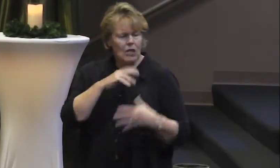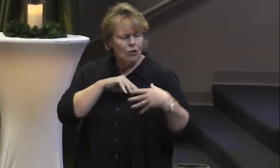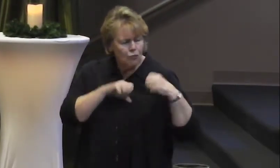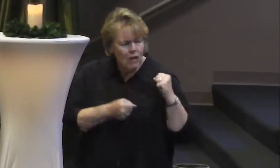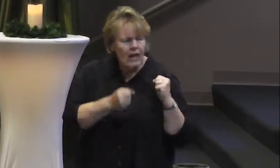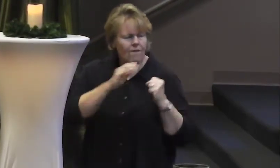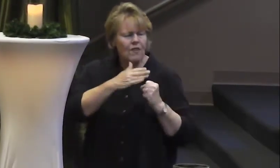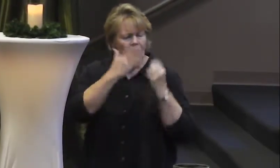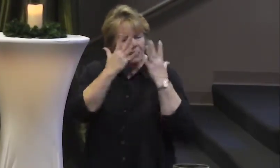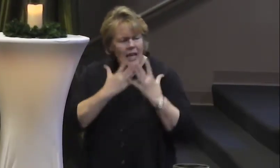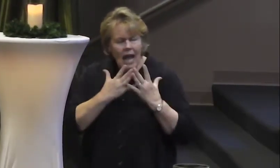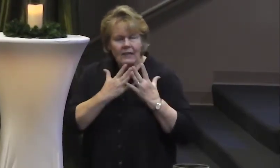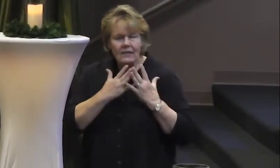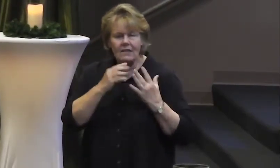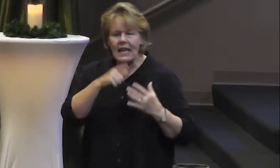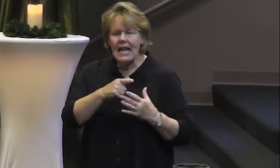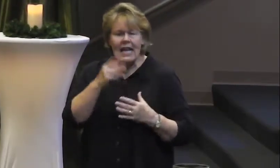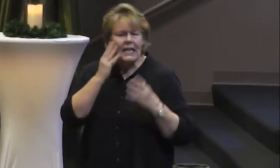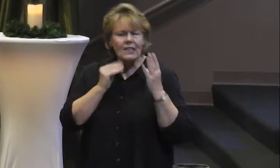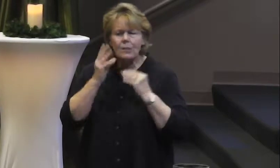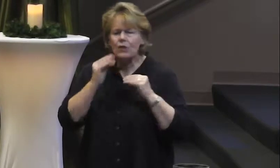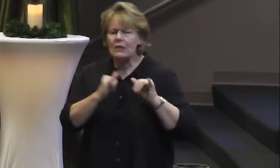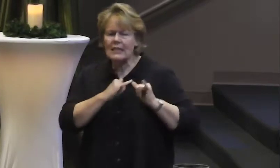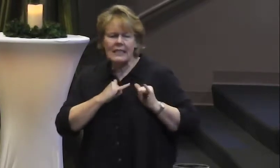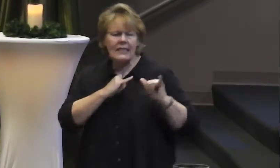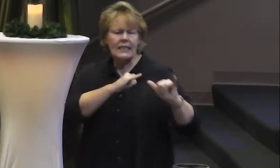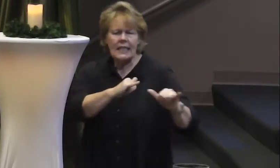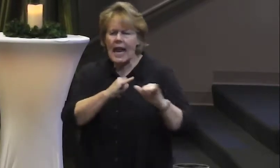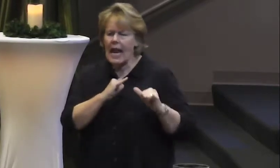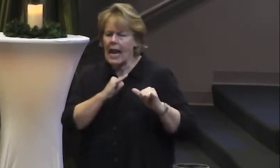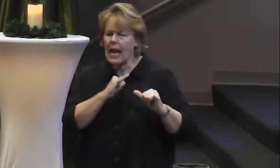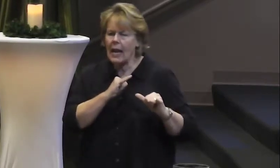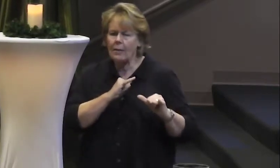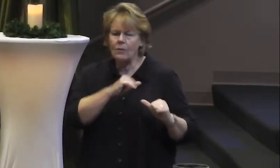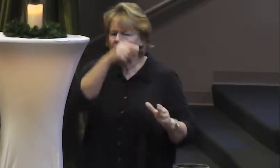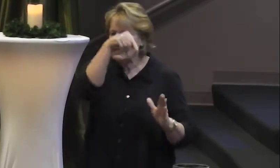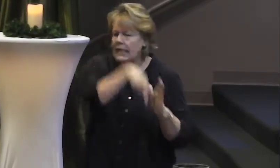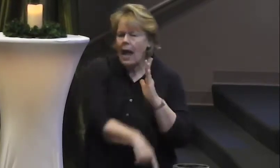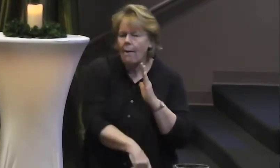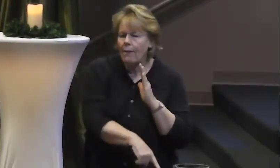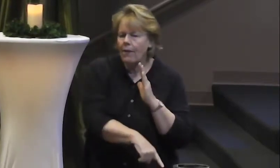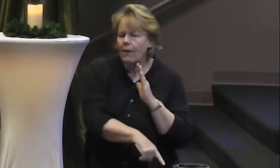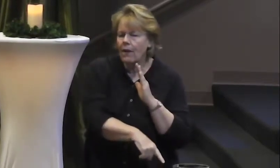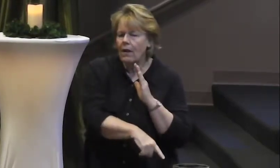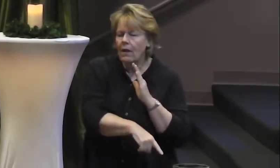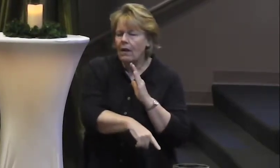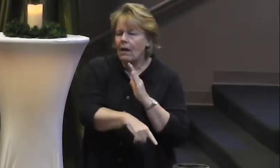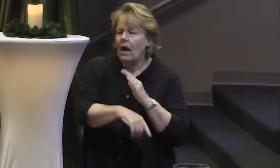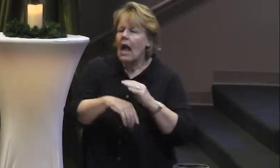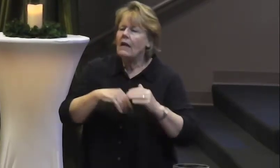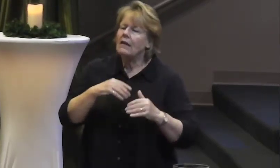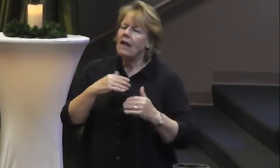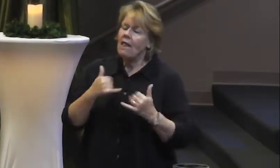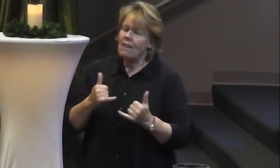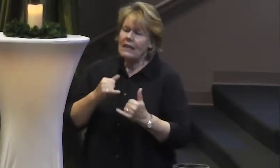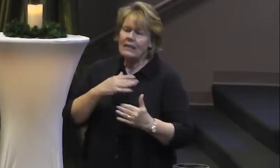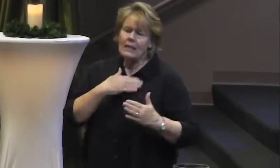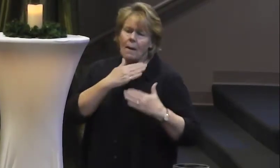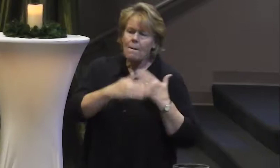going to lose his salvation, but that's how much compassion he has. And this is compassion, again, he doesn't just feel